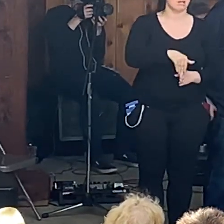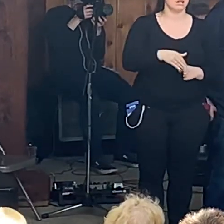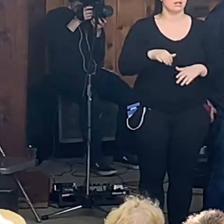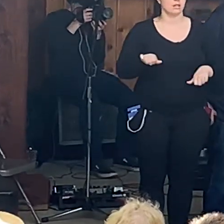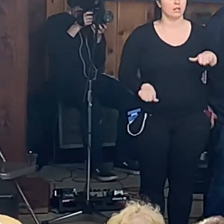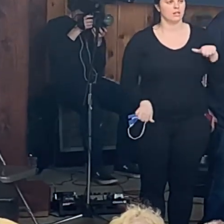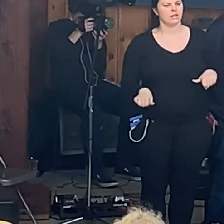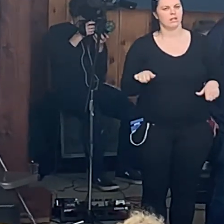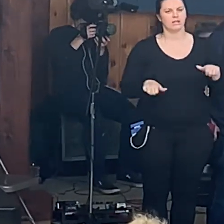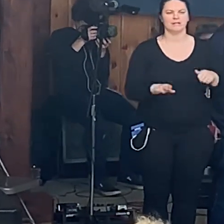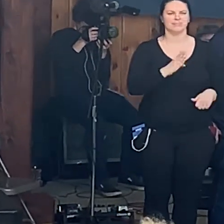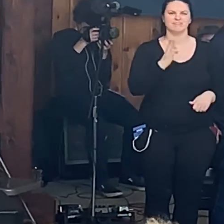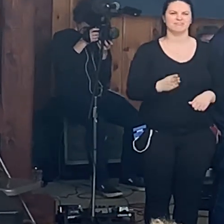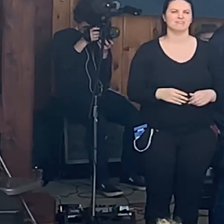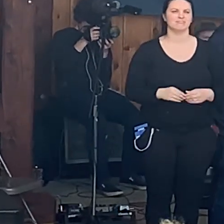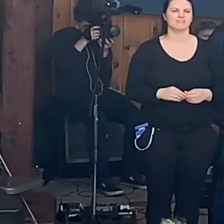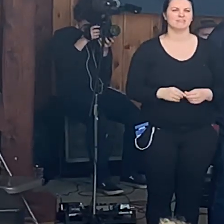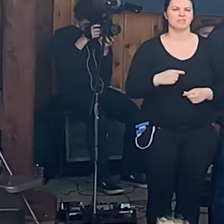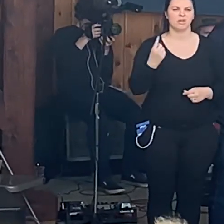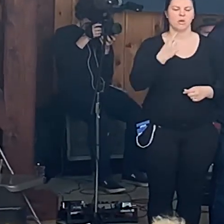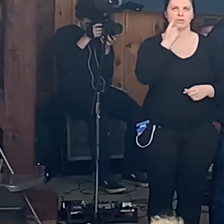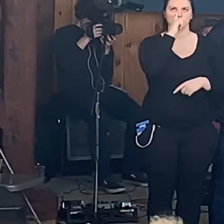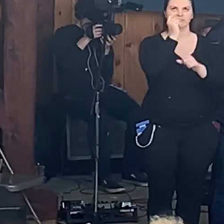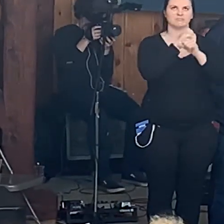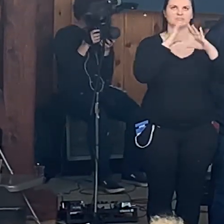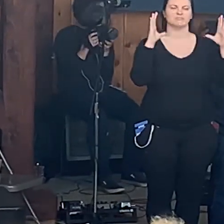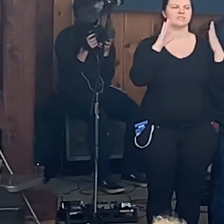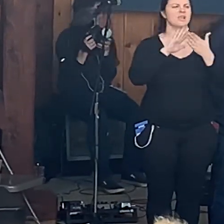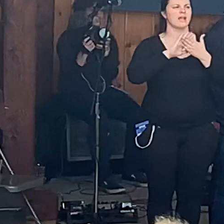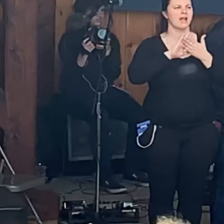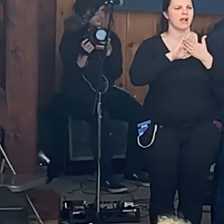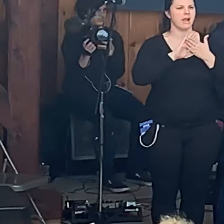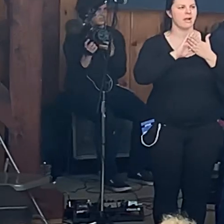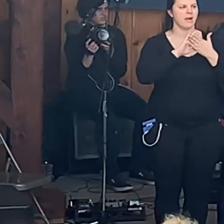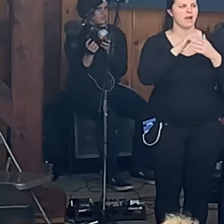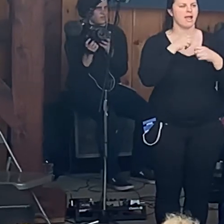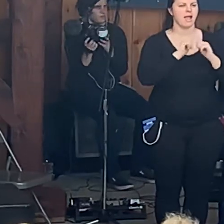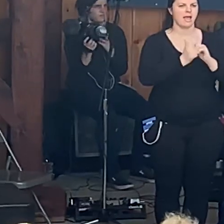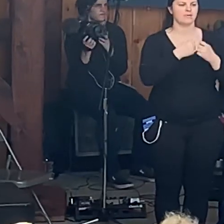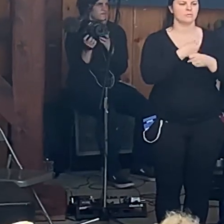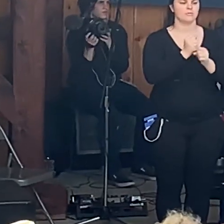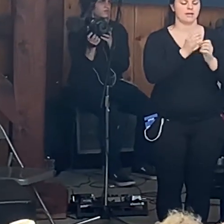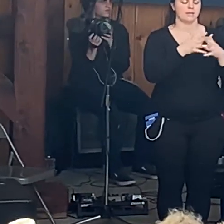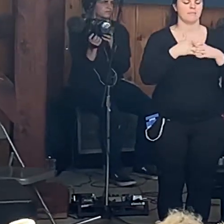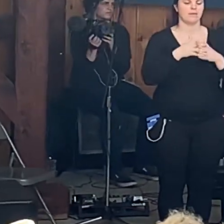has a clear vision for how to make America kind again.